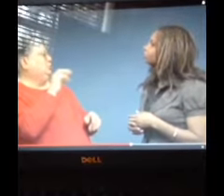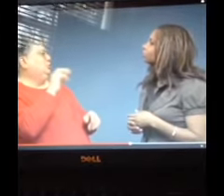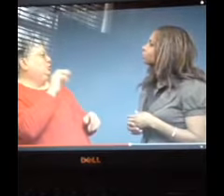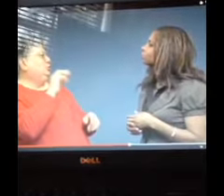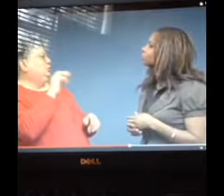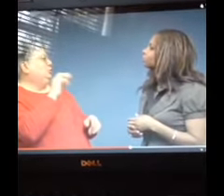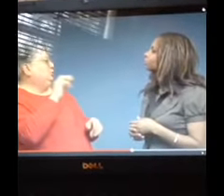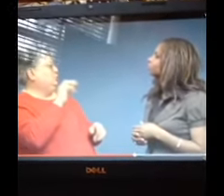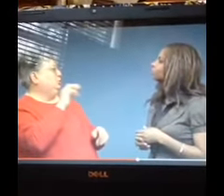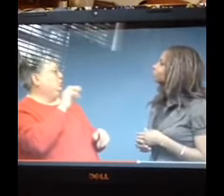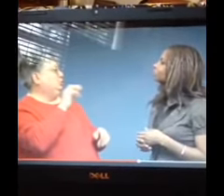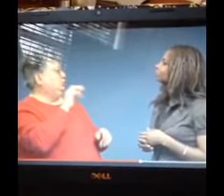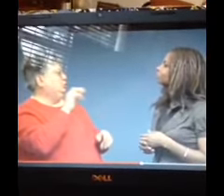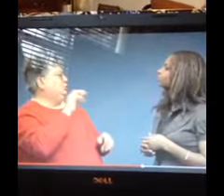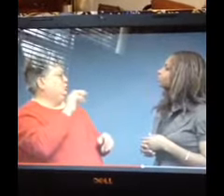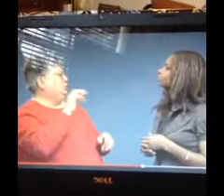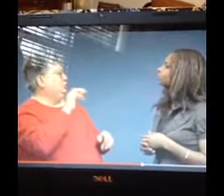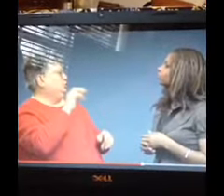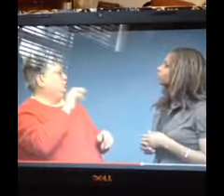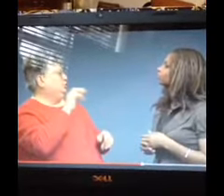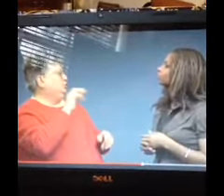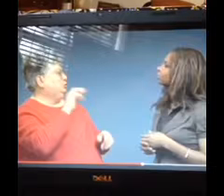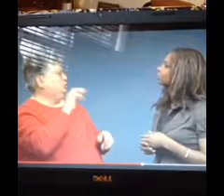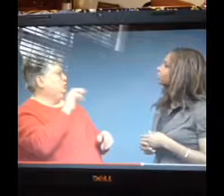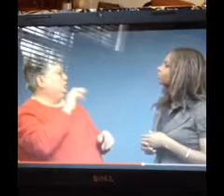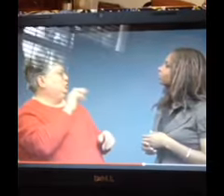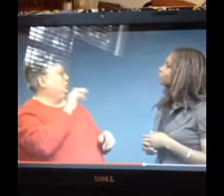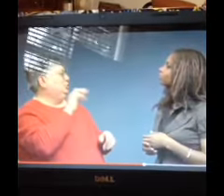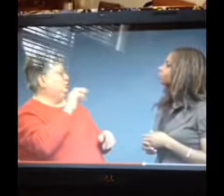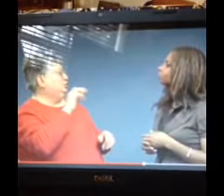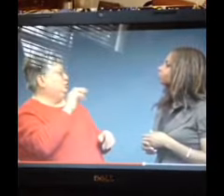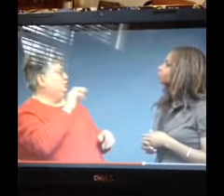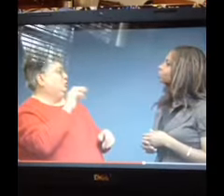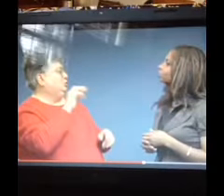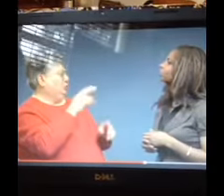it. Teleprompter? Yes, teleprompter.